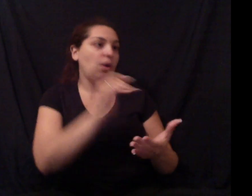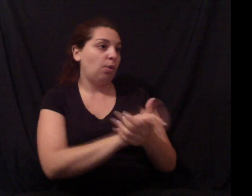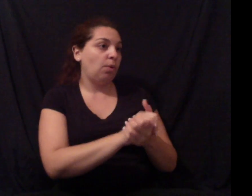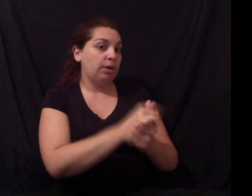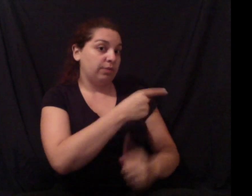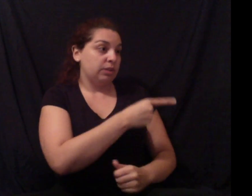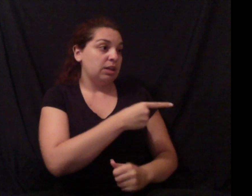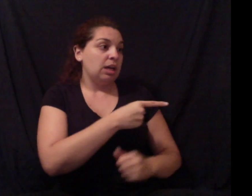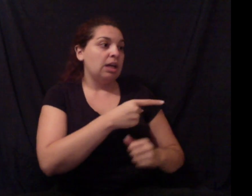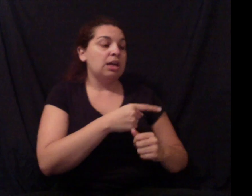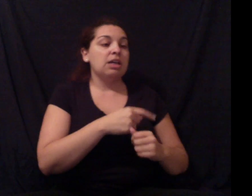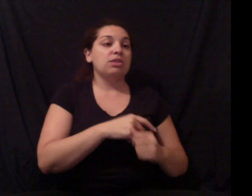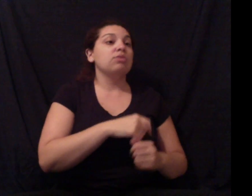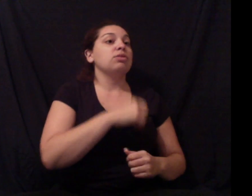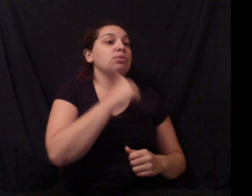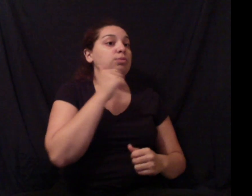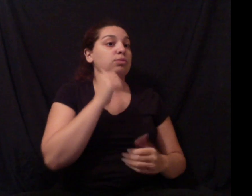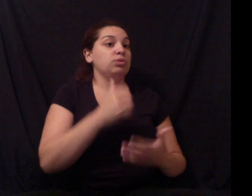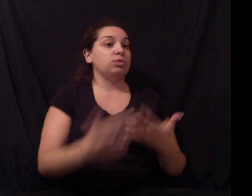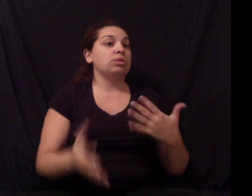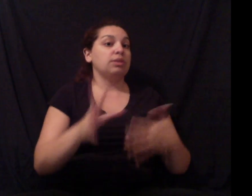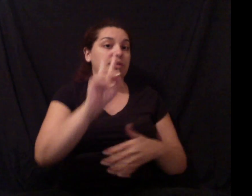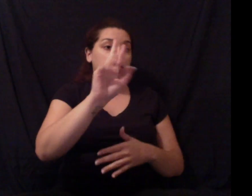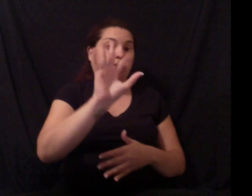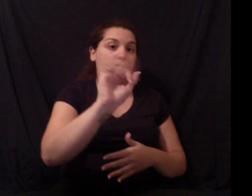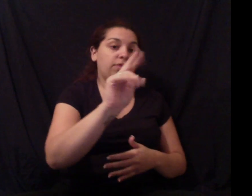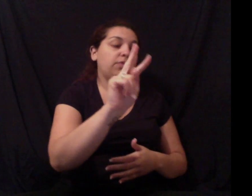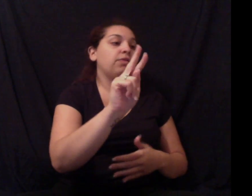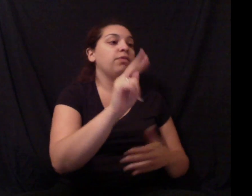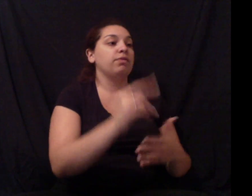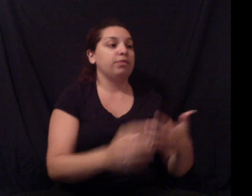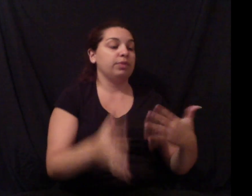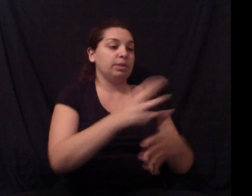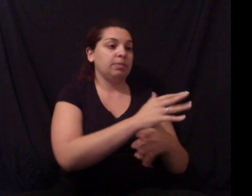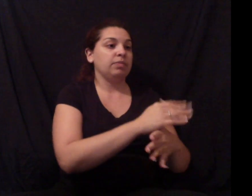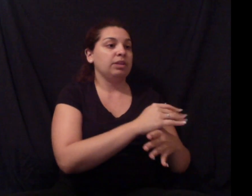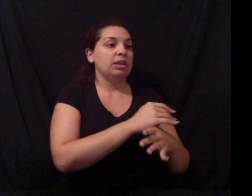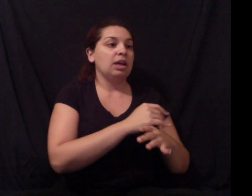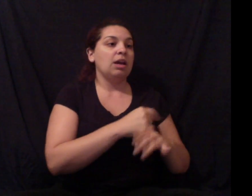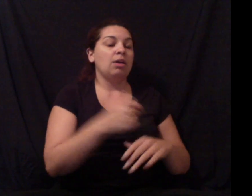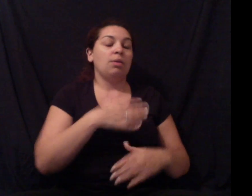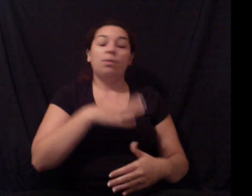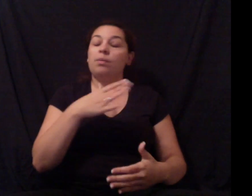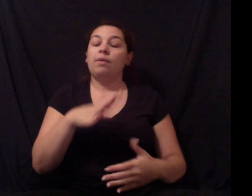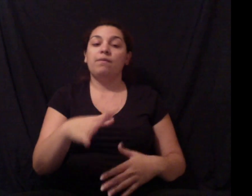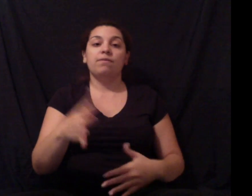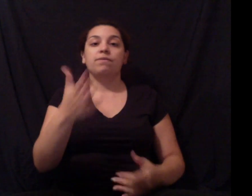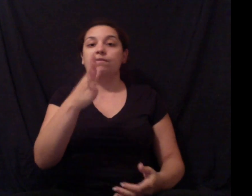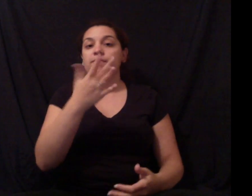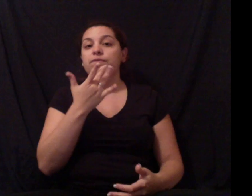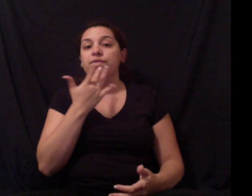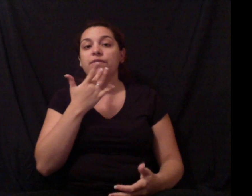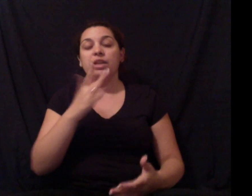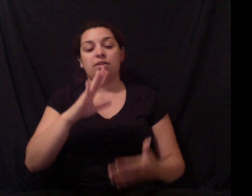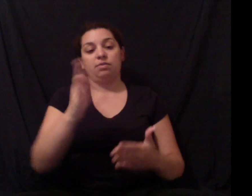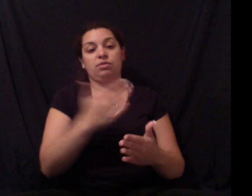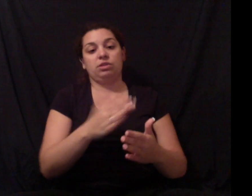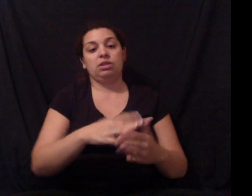larger fan base. As one of those fans, my favorite would have to be Guile's theme song from Street Fighter 2. It now has over